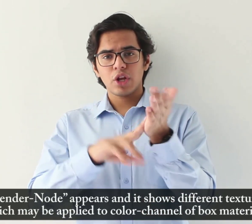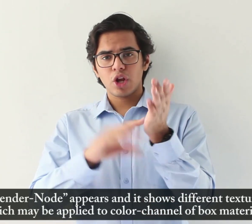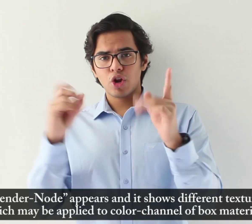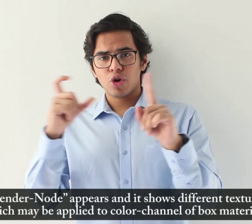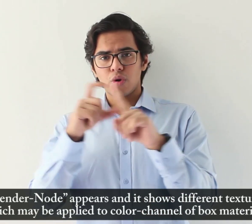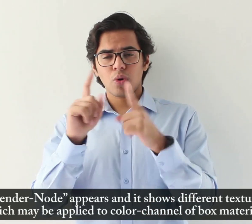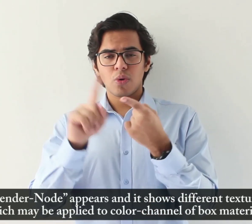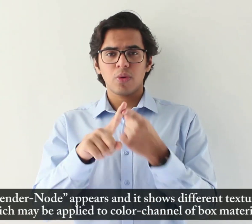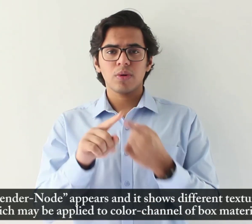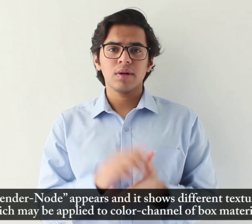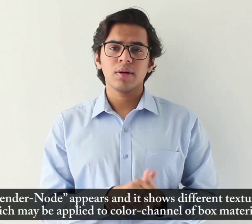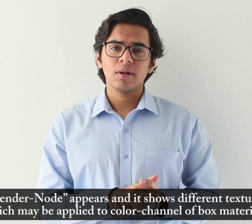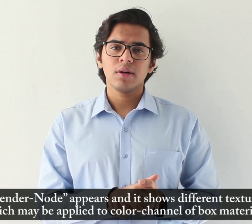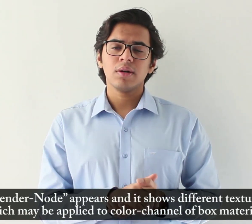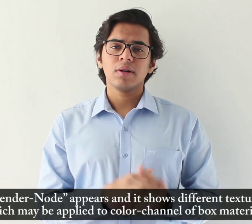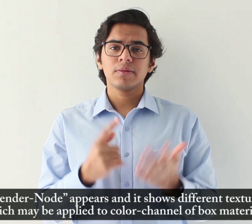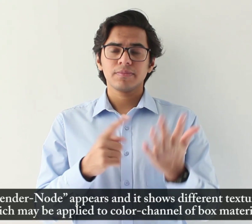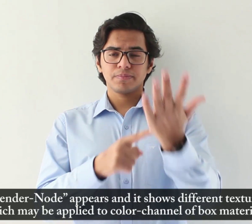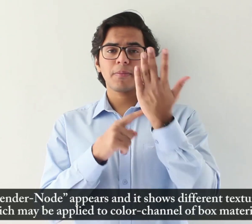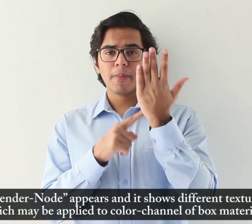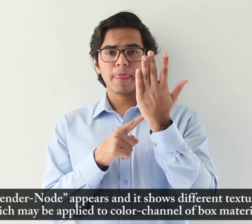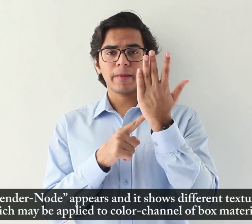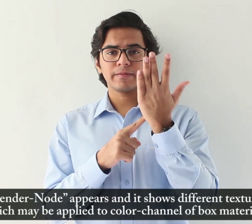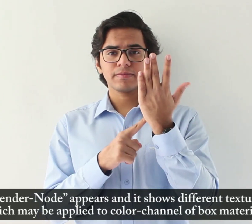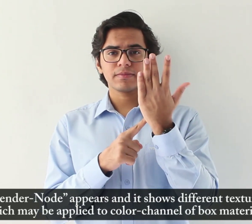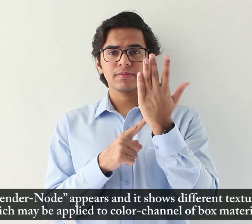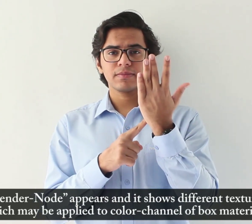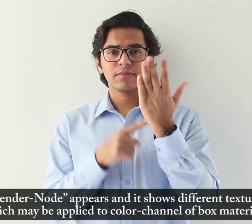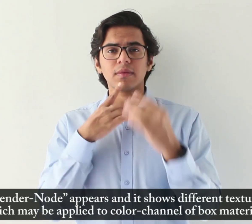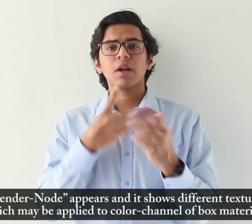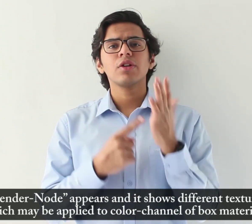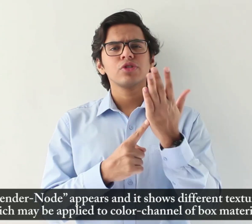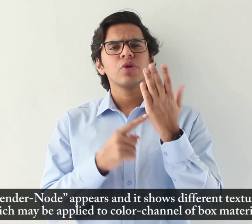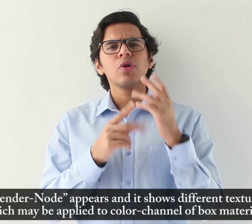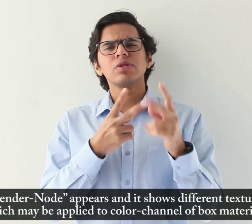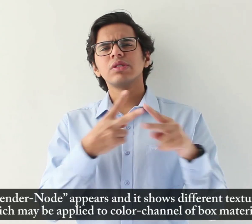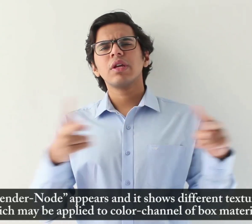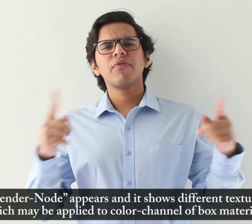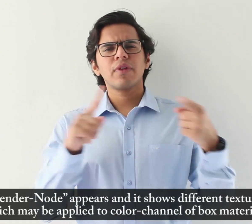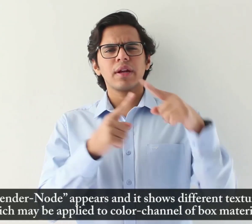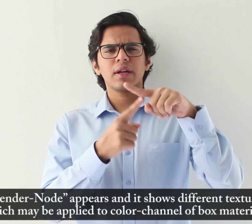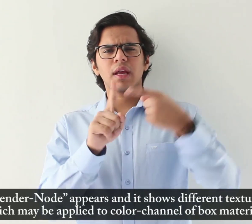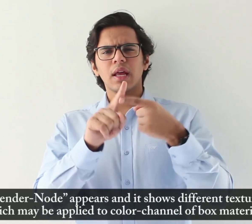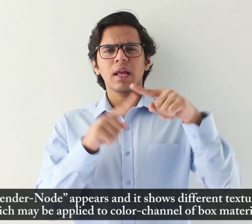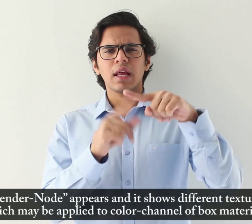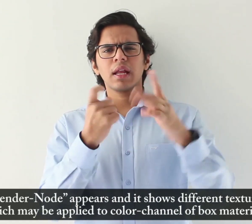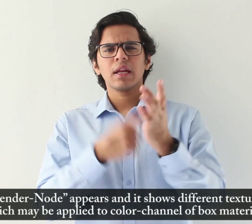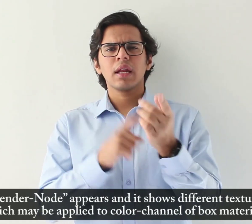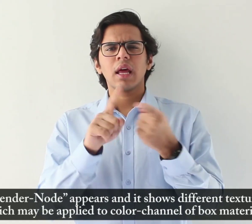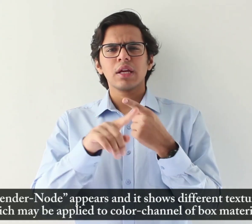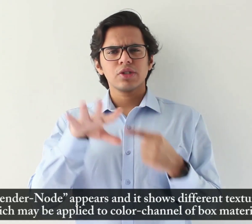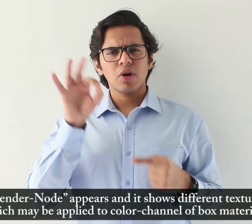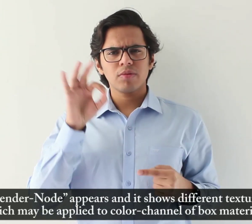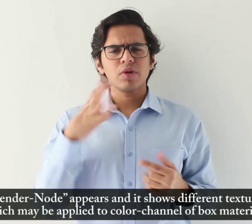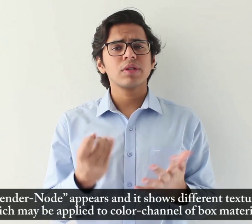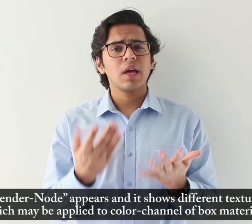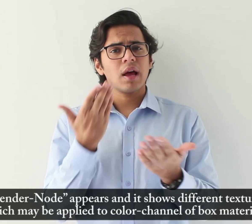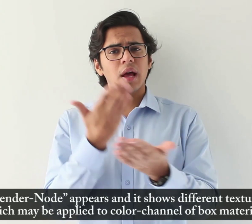Create render node appears and it shows different texture options which may be applied to